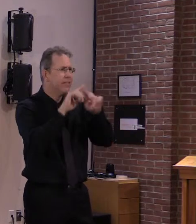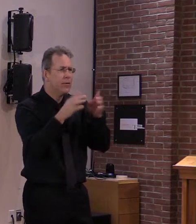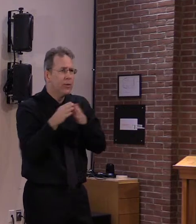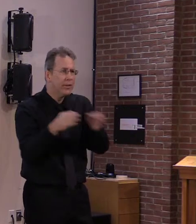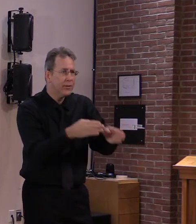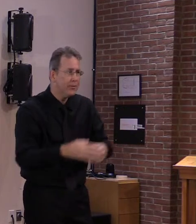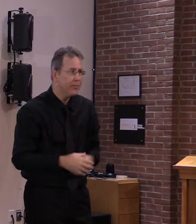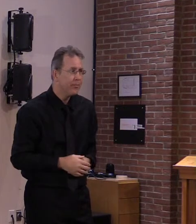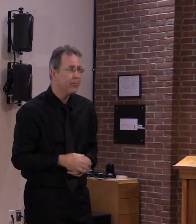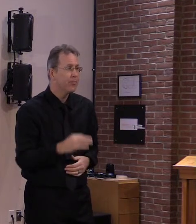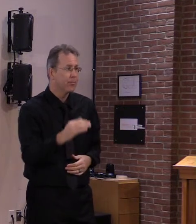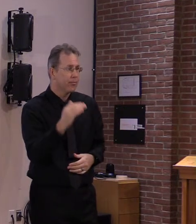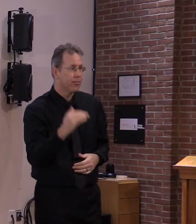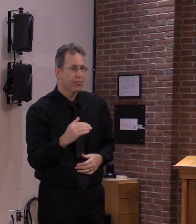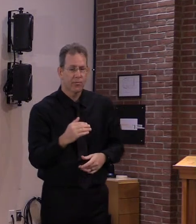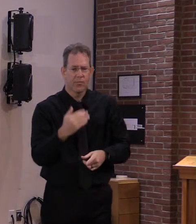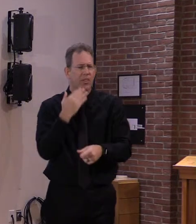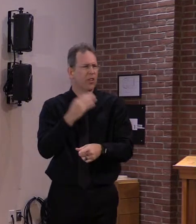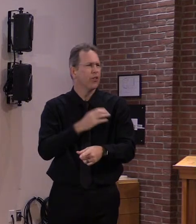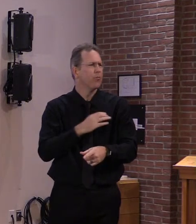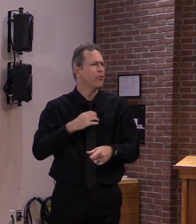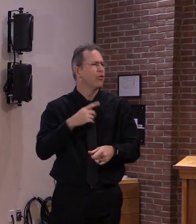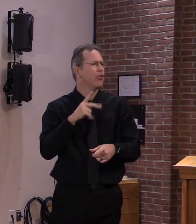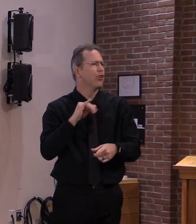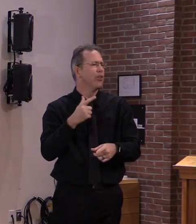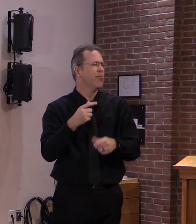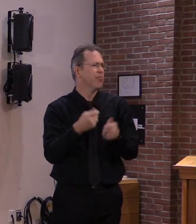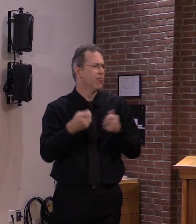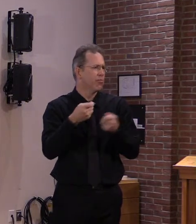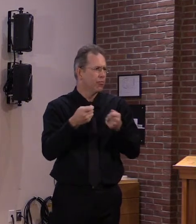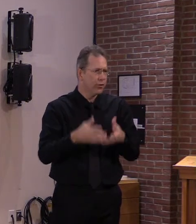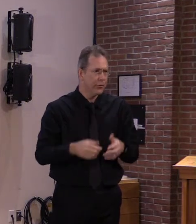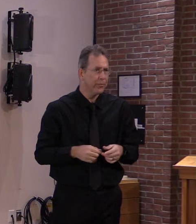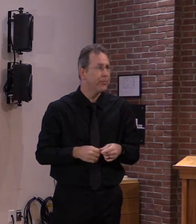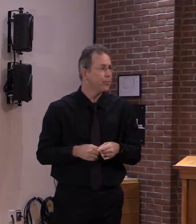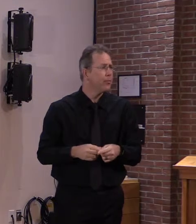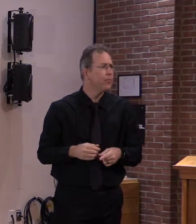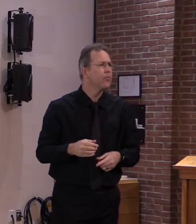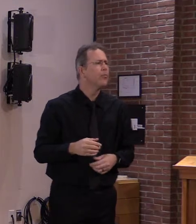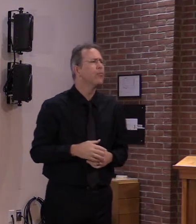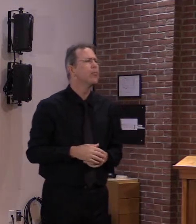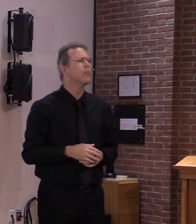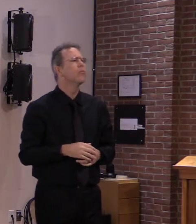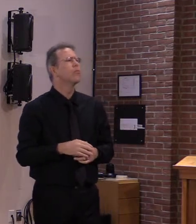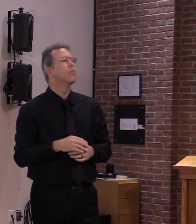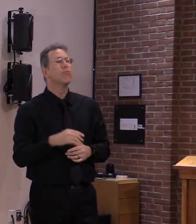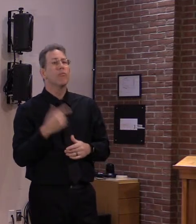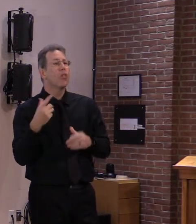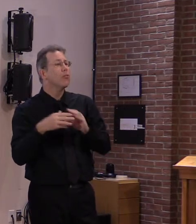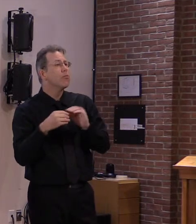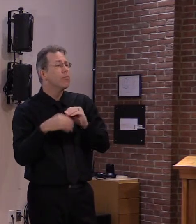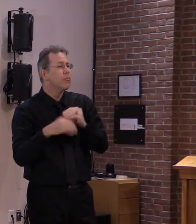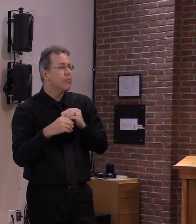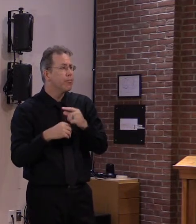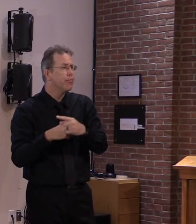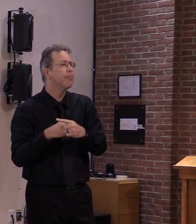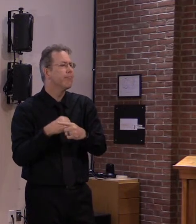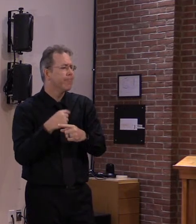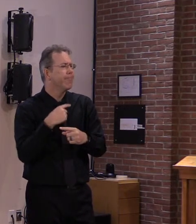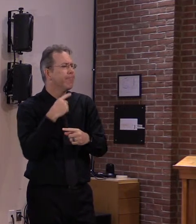multi-household gatherings, as well as, of course, avoiding all non-essential travel, and certainly if one does have